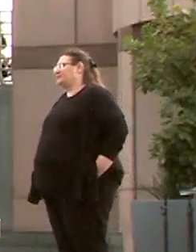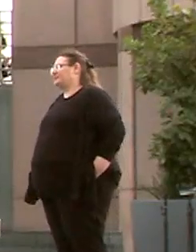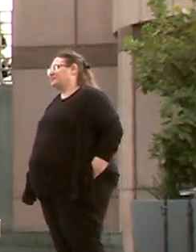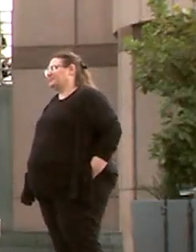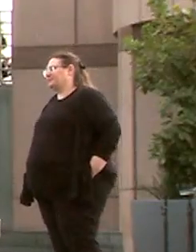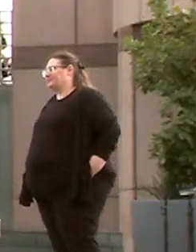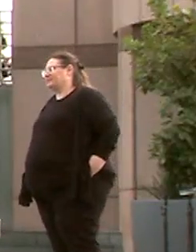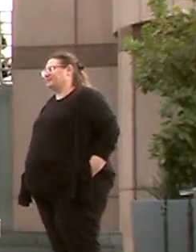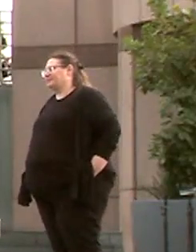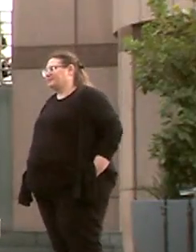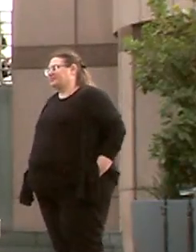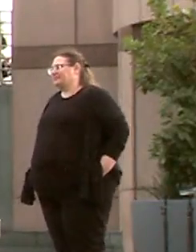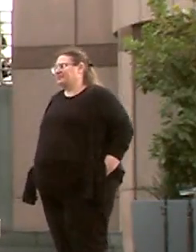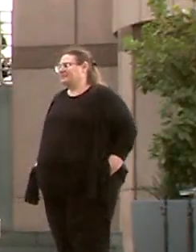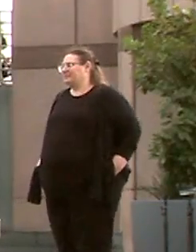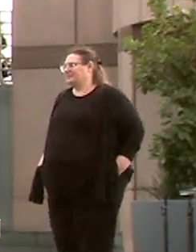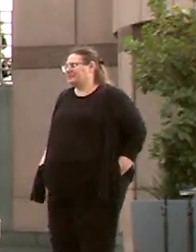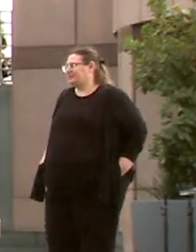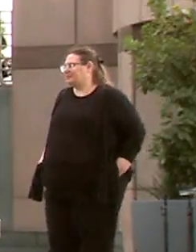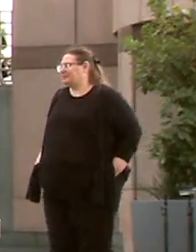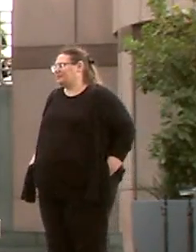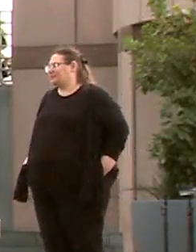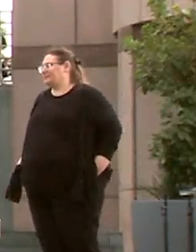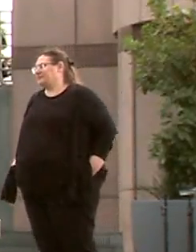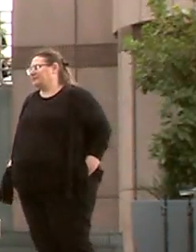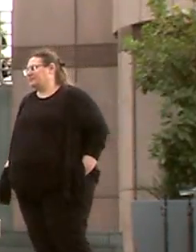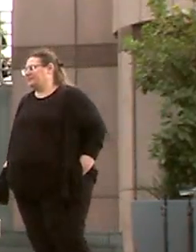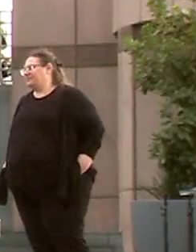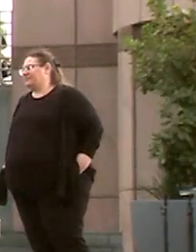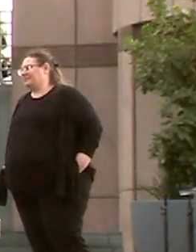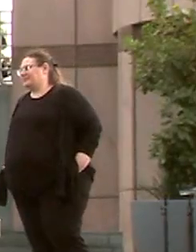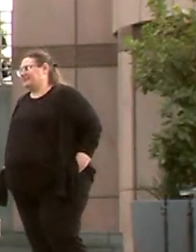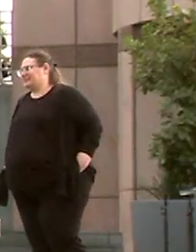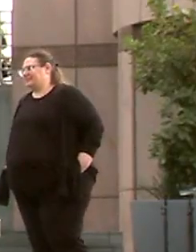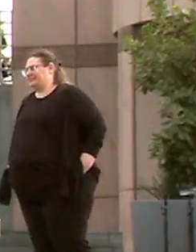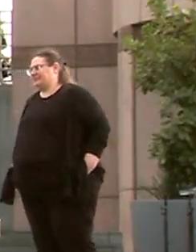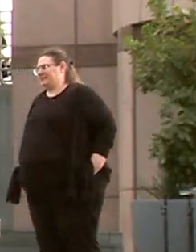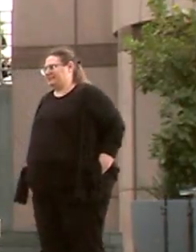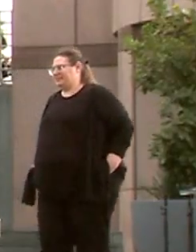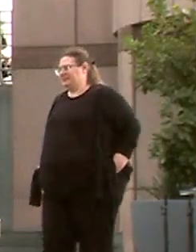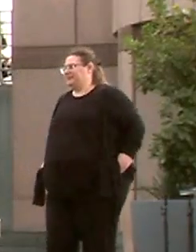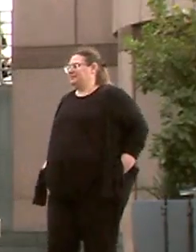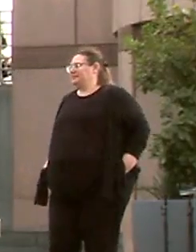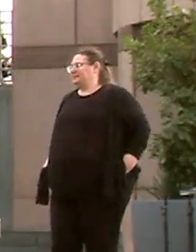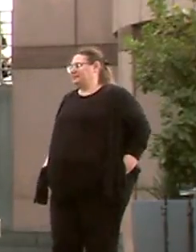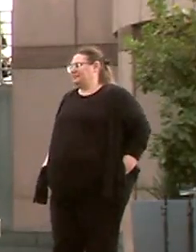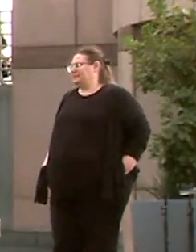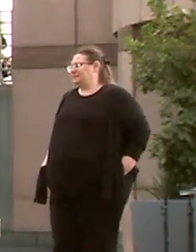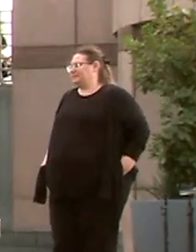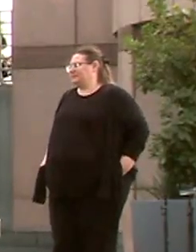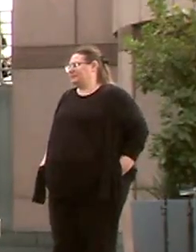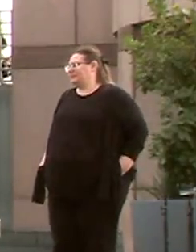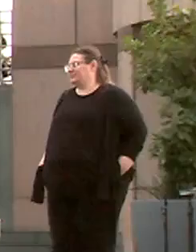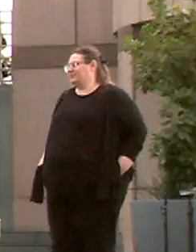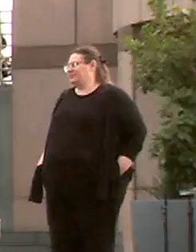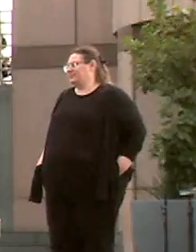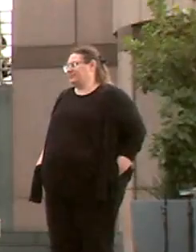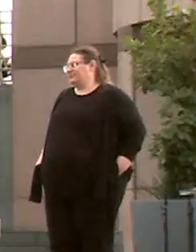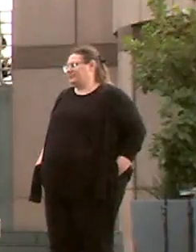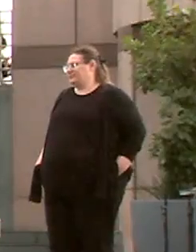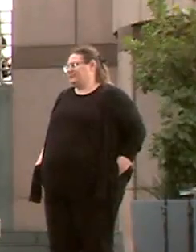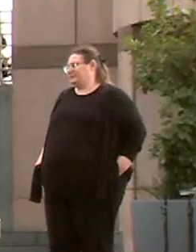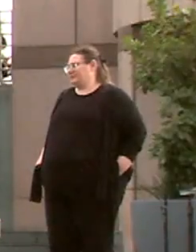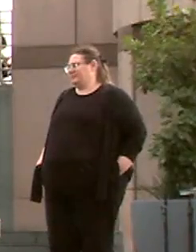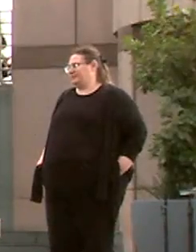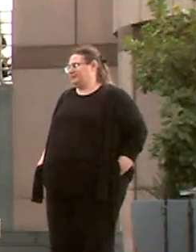on, and I'm writing this one character, and I can't say too much about it, but this character is a mayor of a town, and